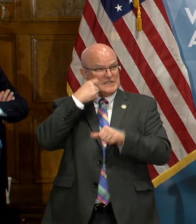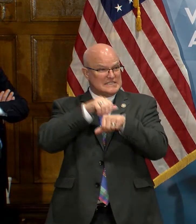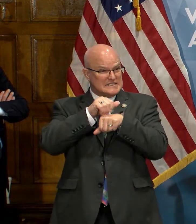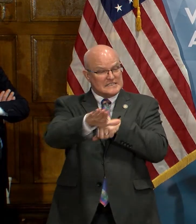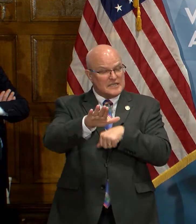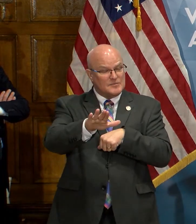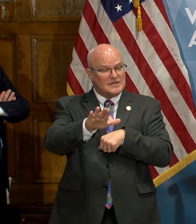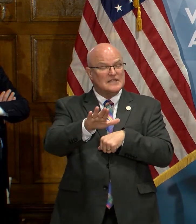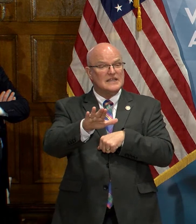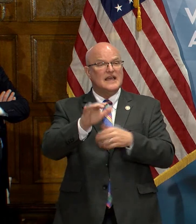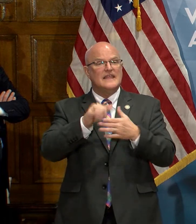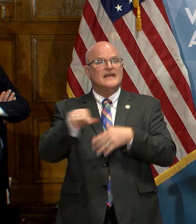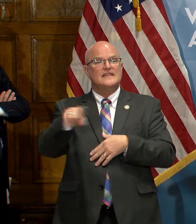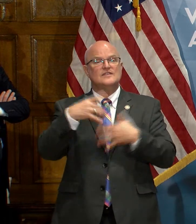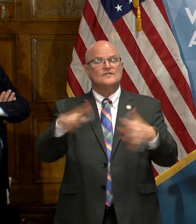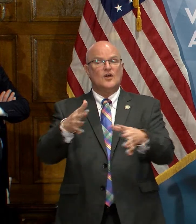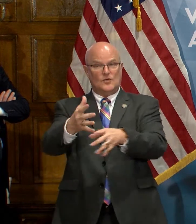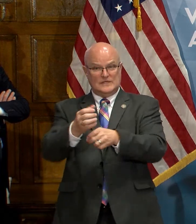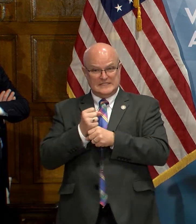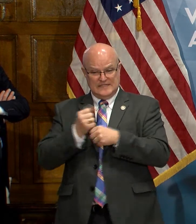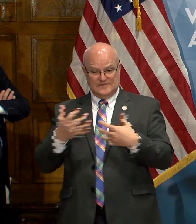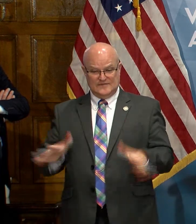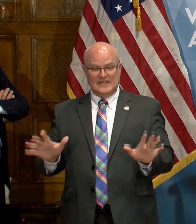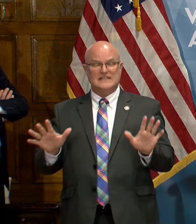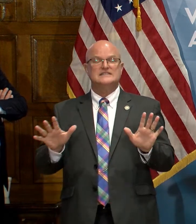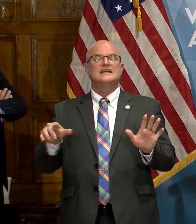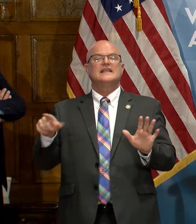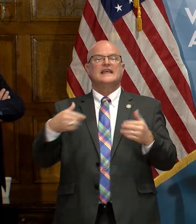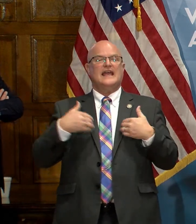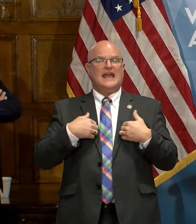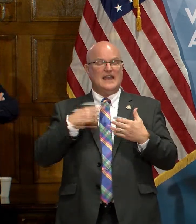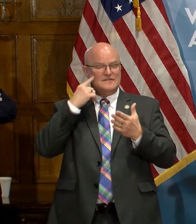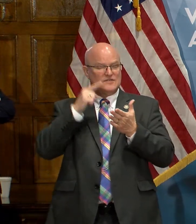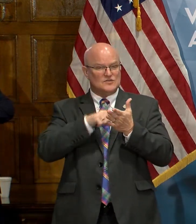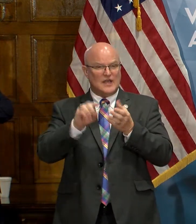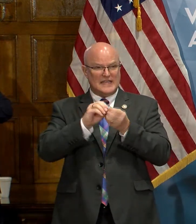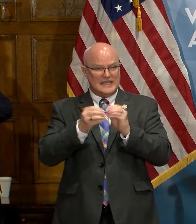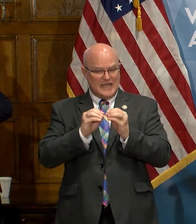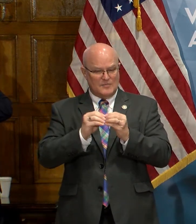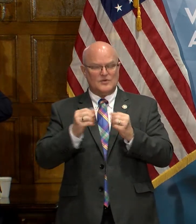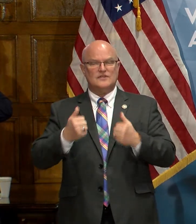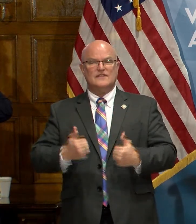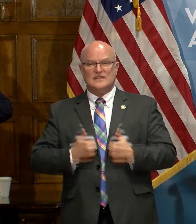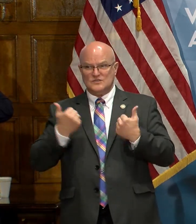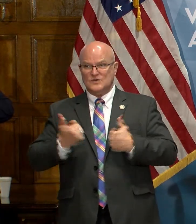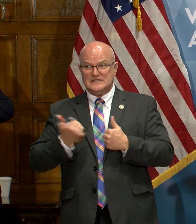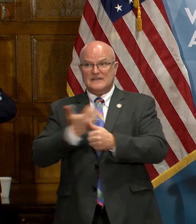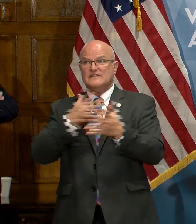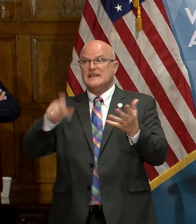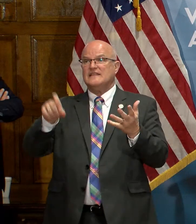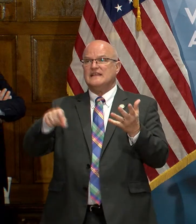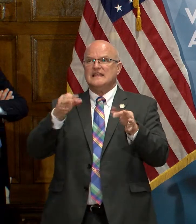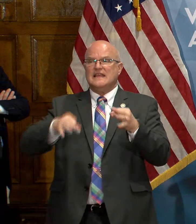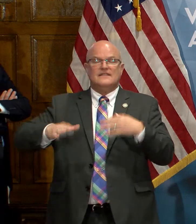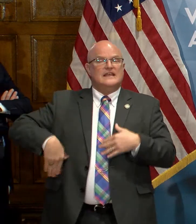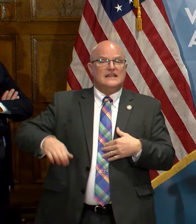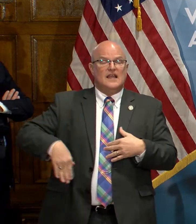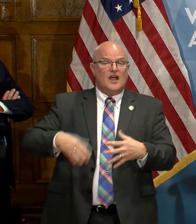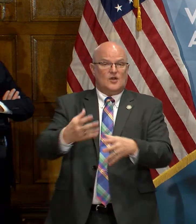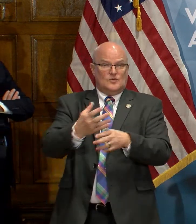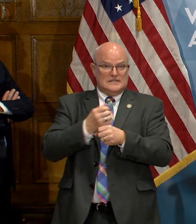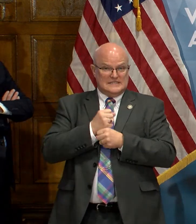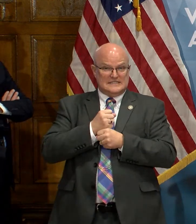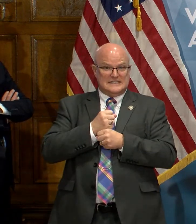shipment that they should have all received. They have their tracking number, the address, everything that they need. If they have not